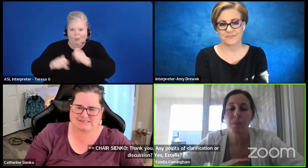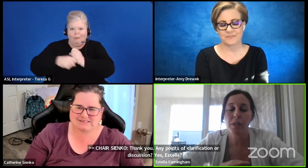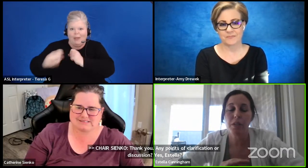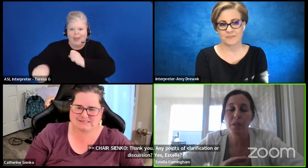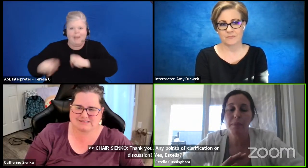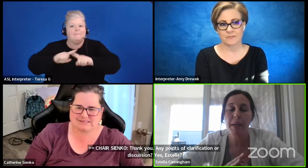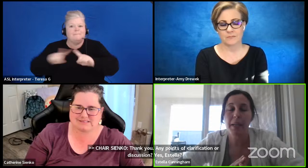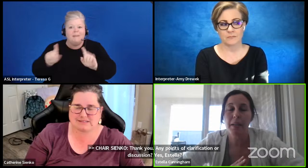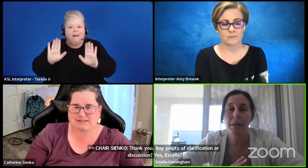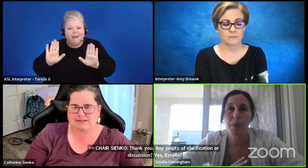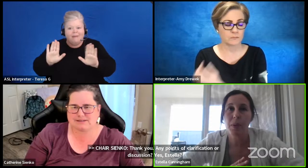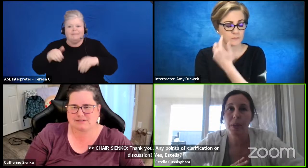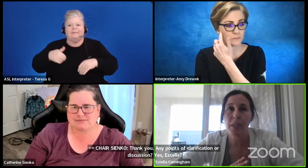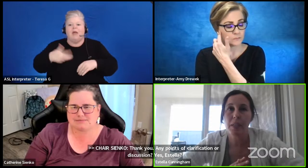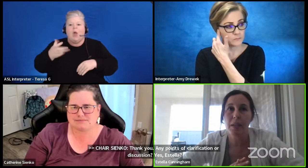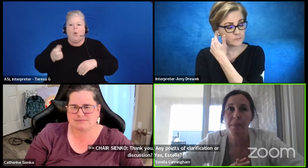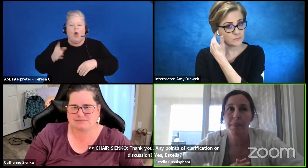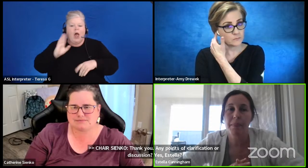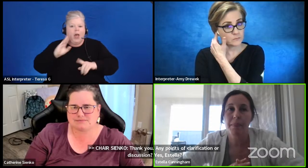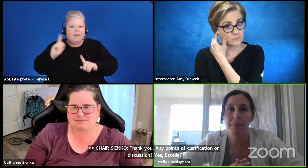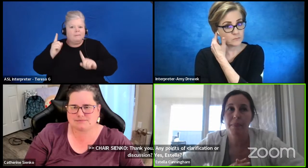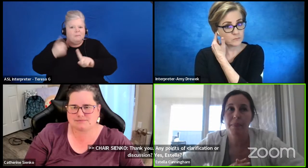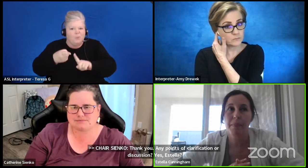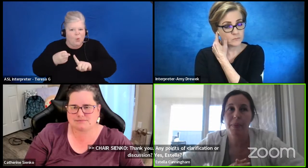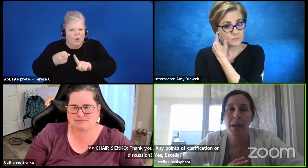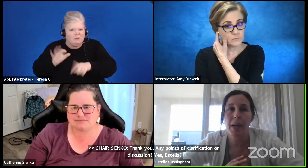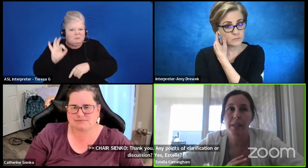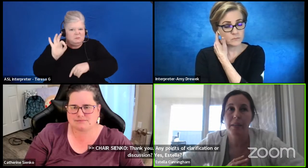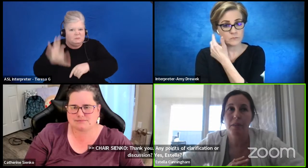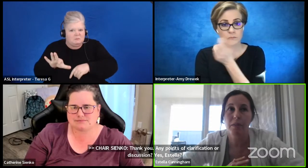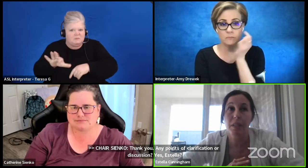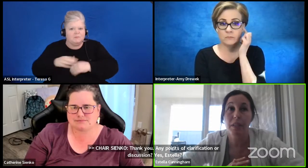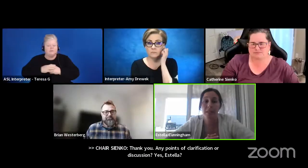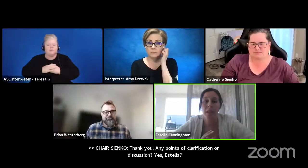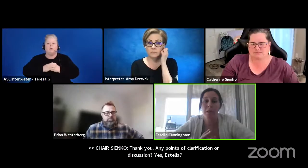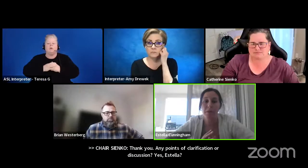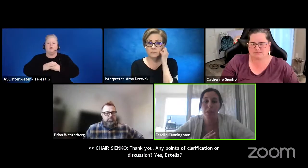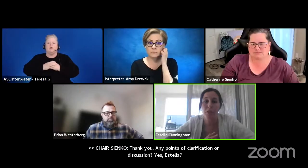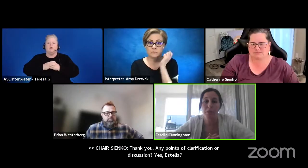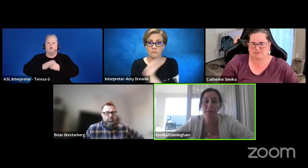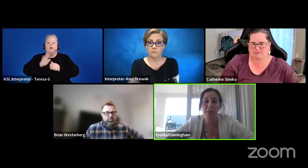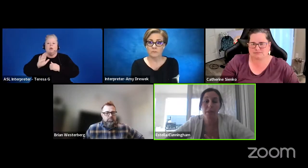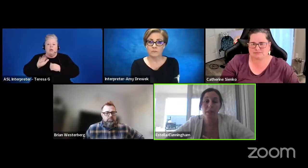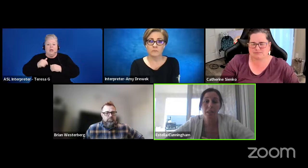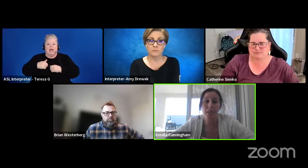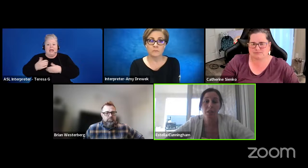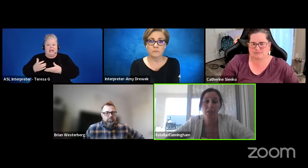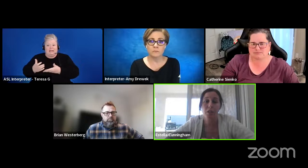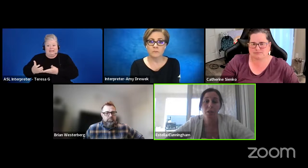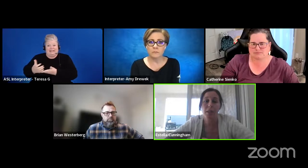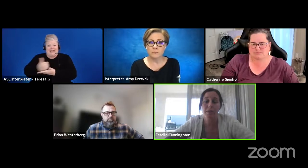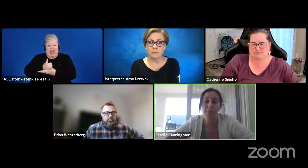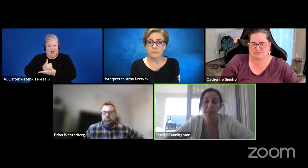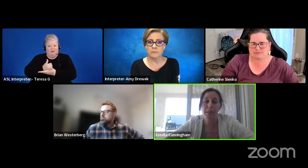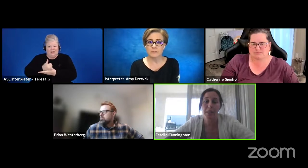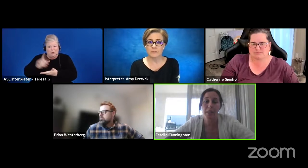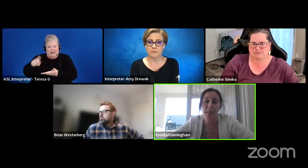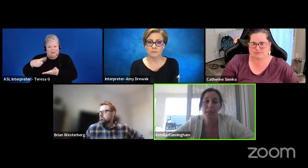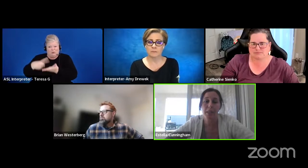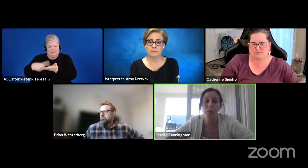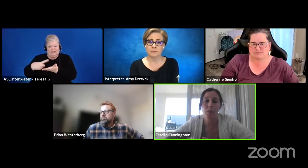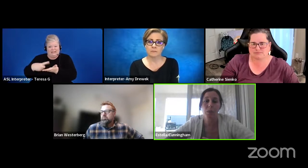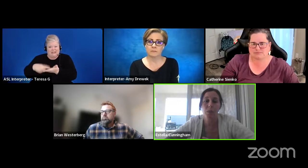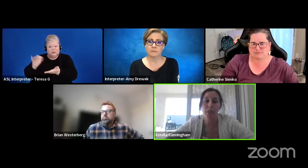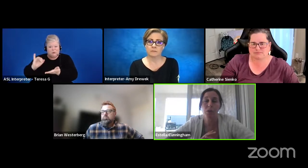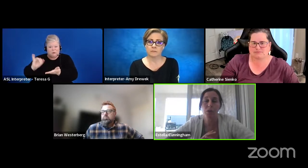just did want to make another point that, salary should be up to discussion as well. If somebody